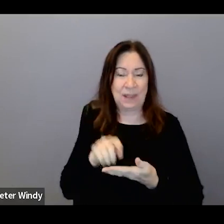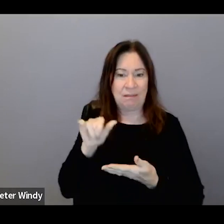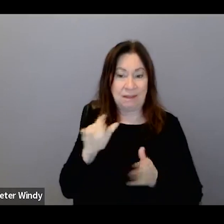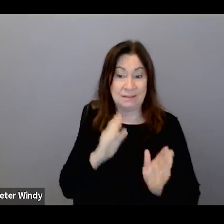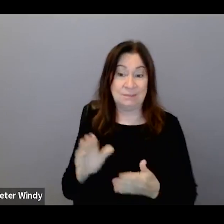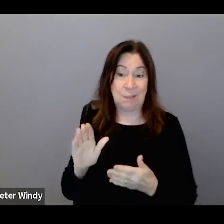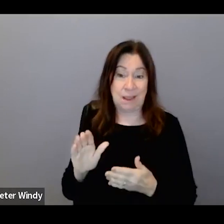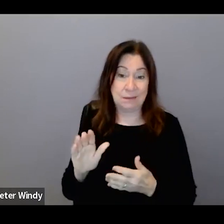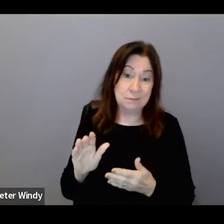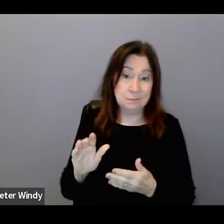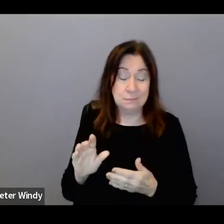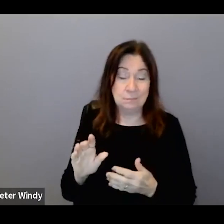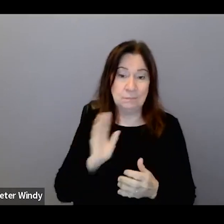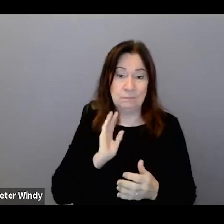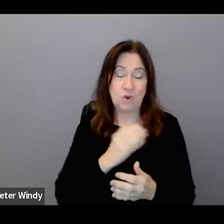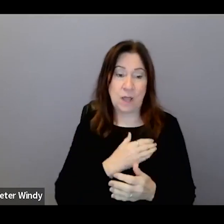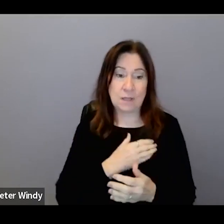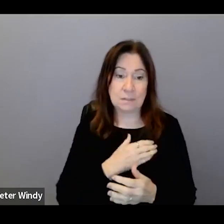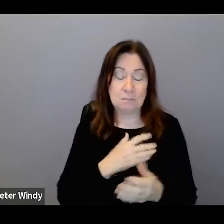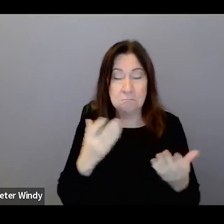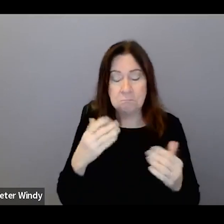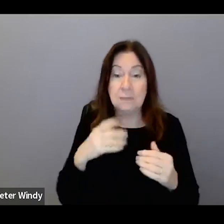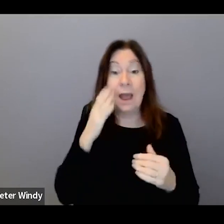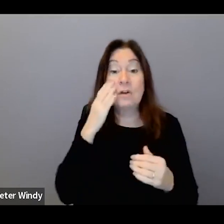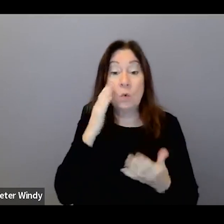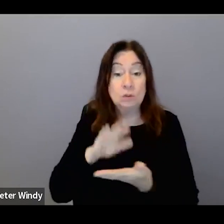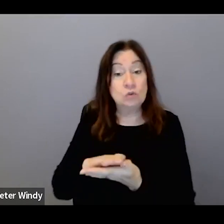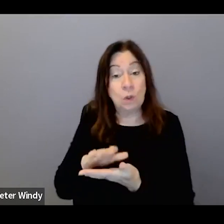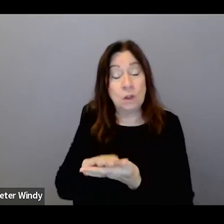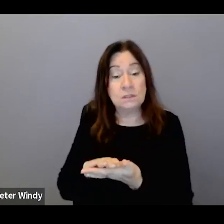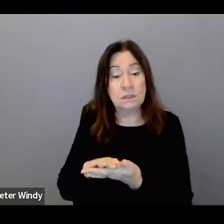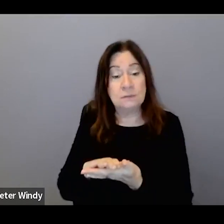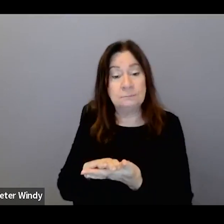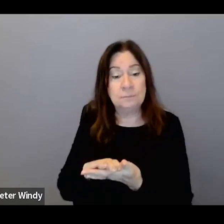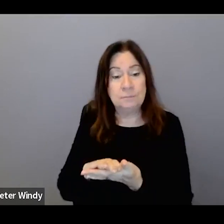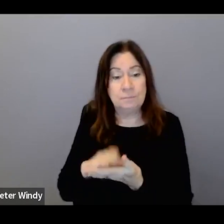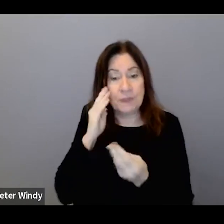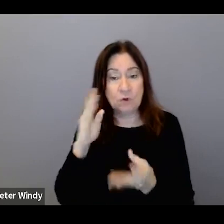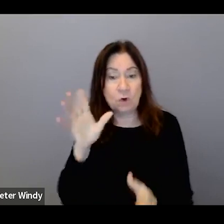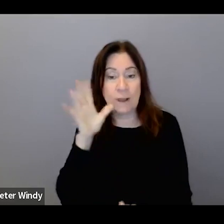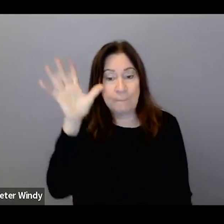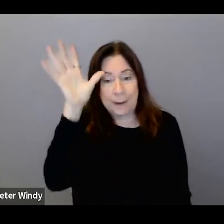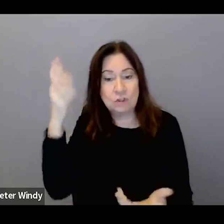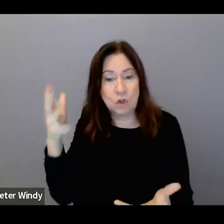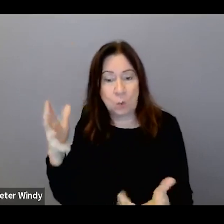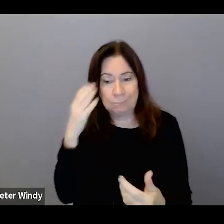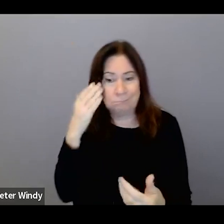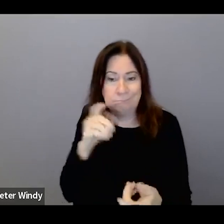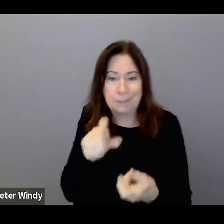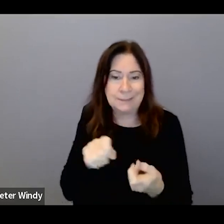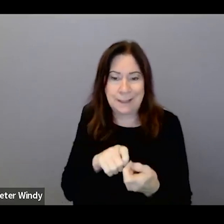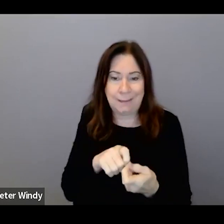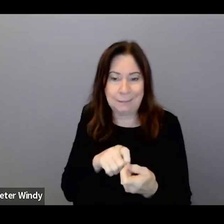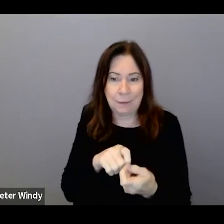plan for us. At least I know the schools have notified the parents already. I don't know exactly when that